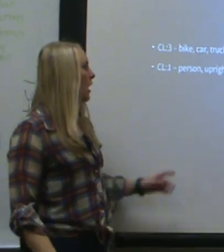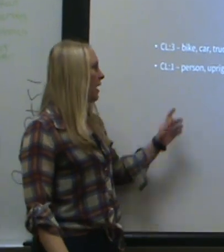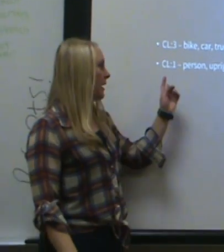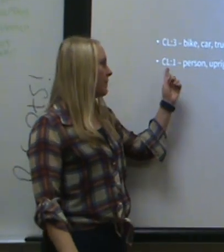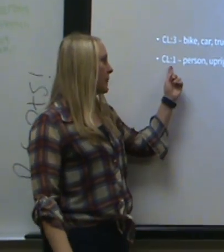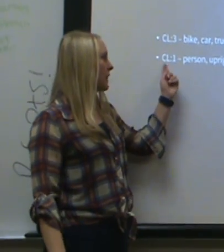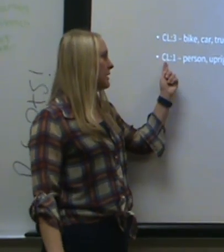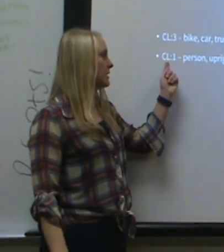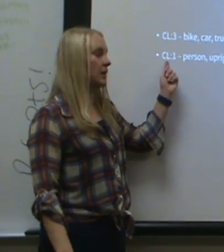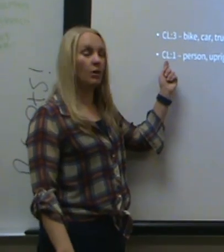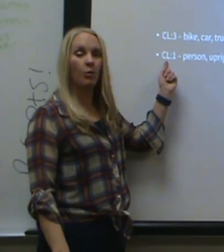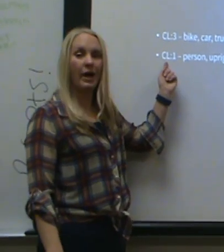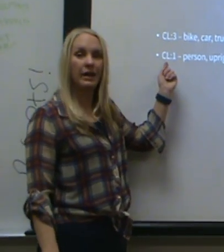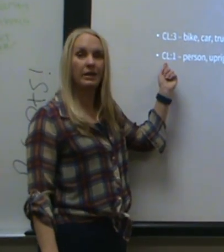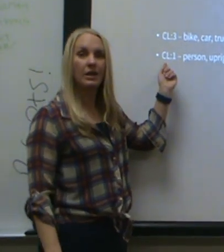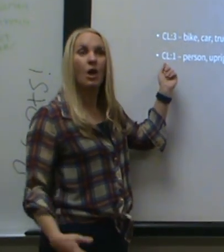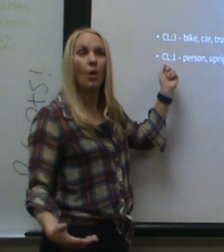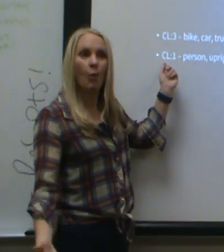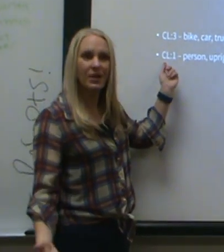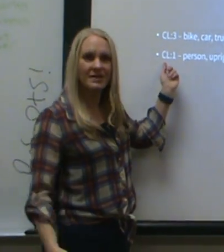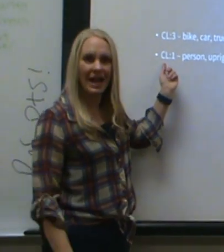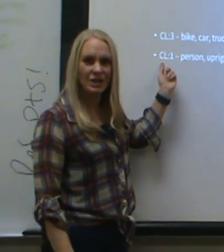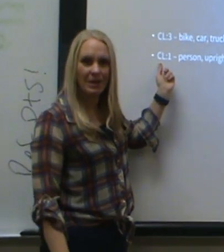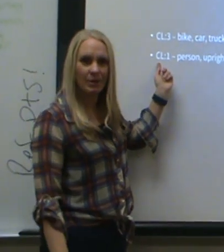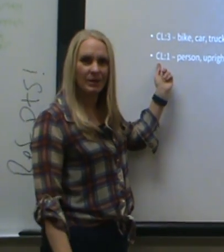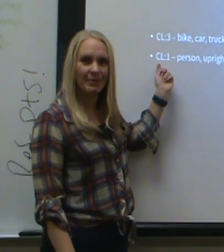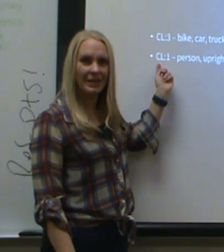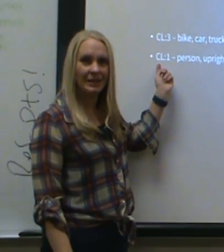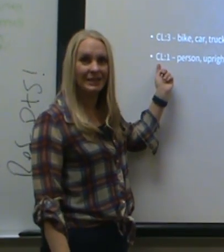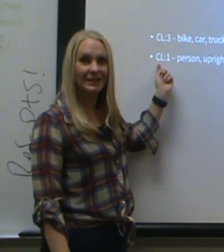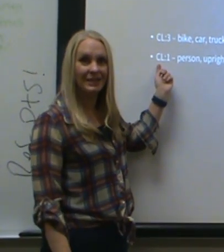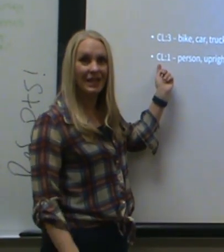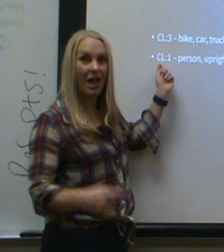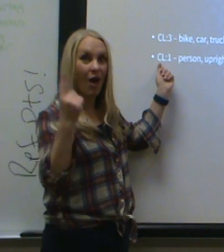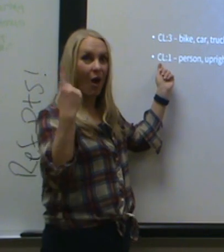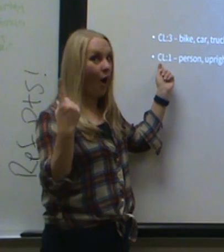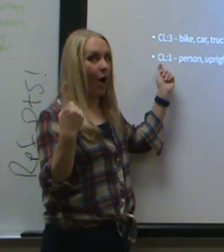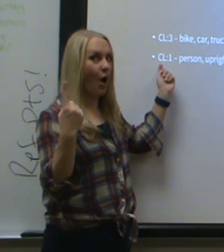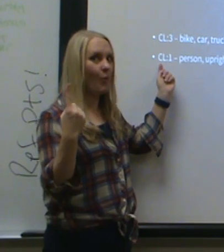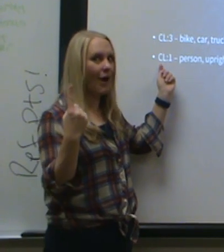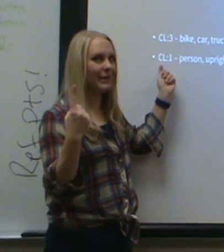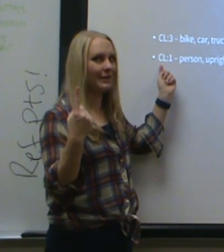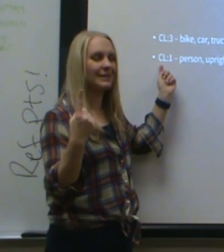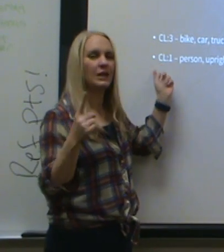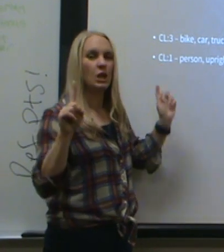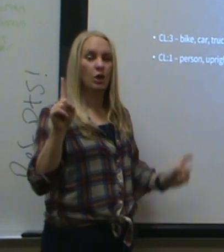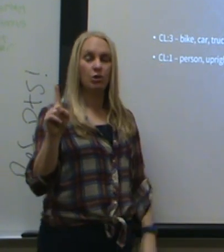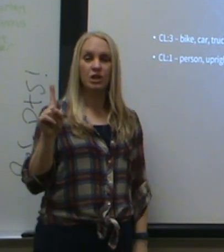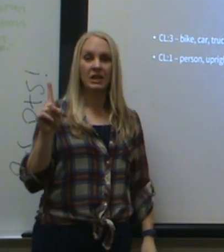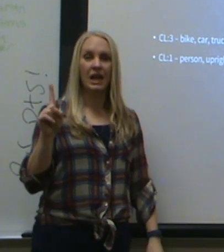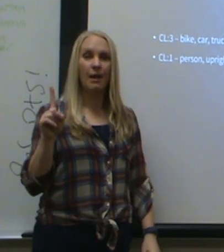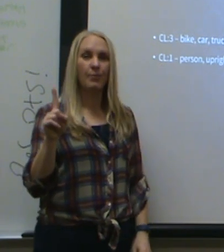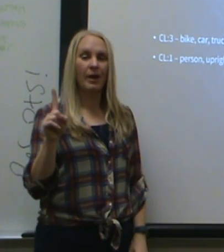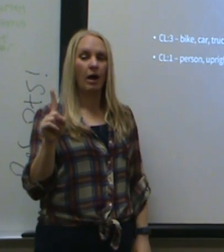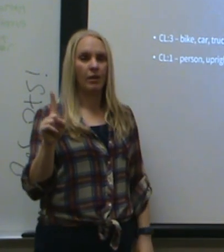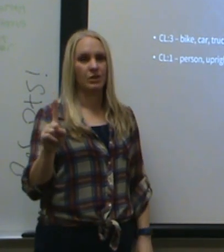All right, CL1. What's the hand shape going to be? A 1. Usually an upright